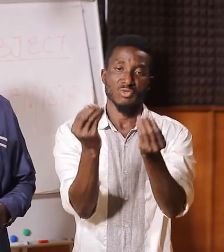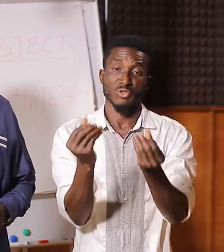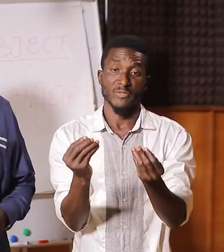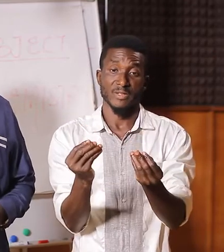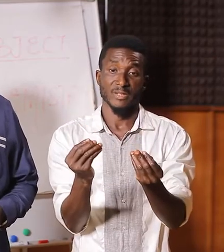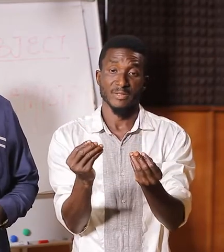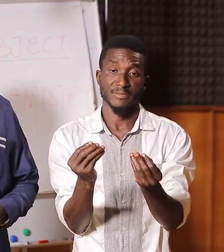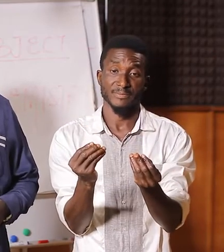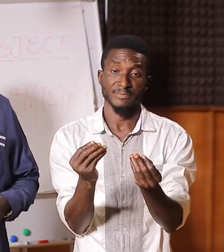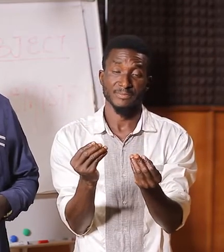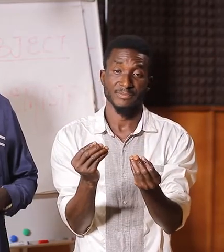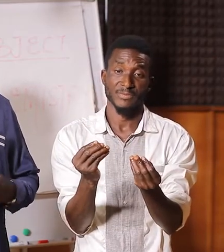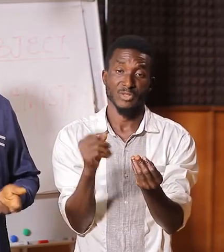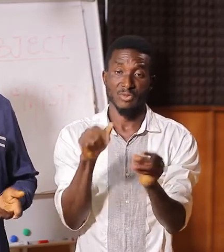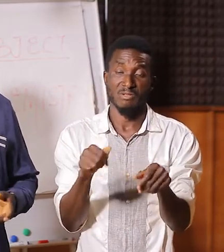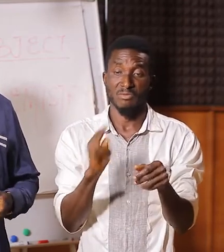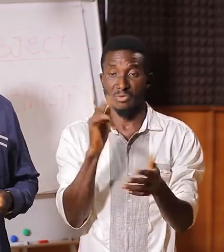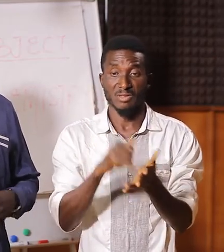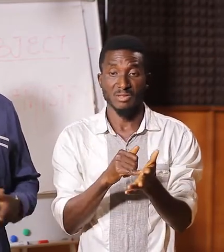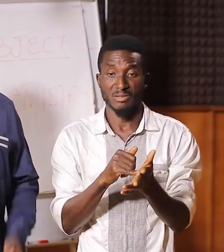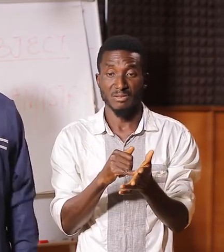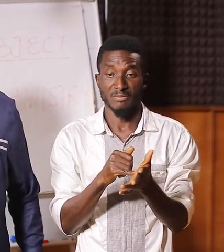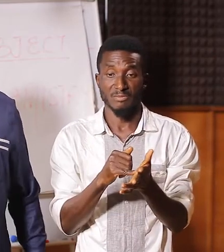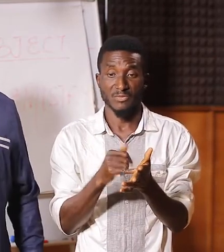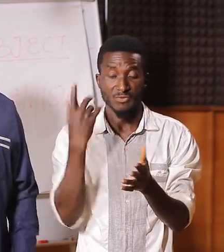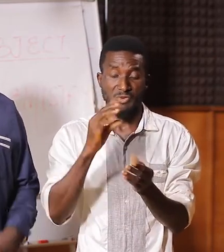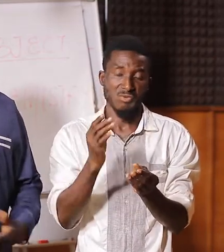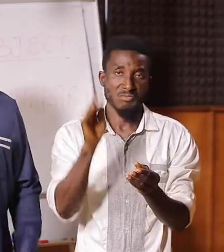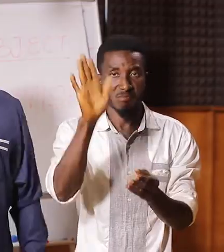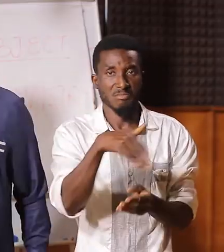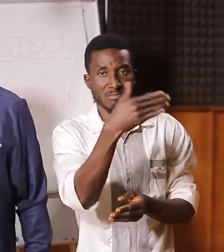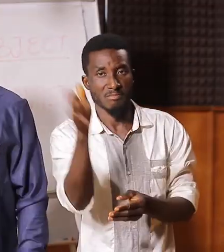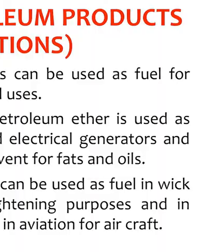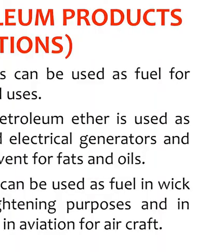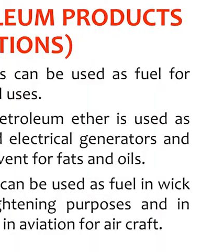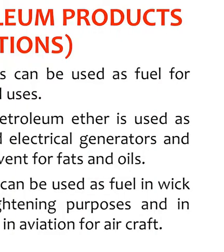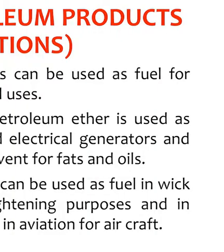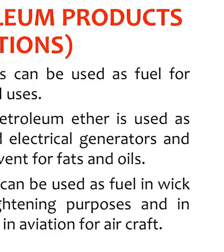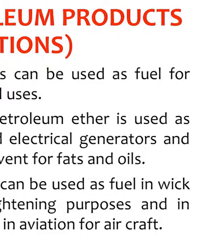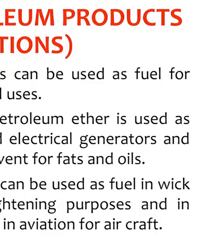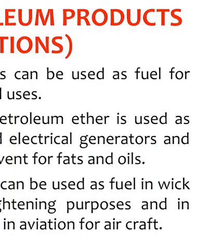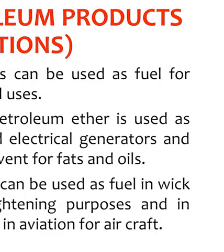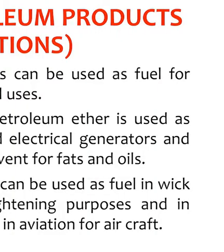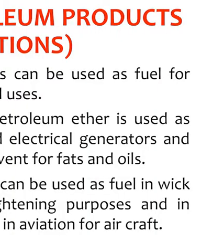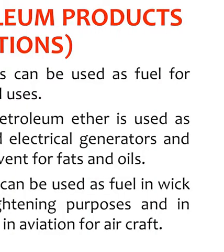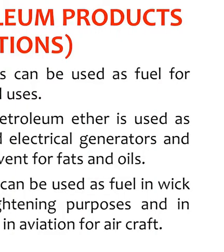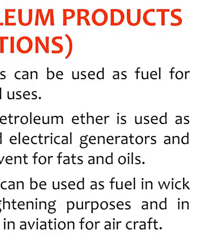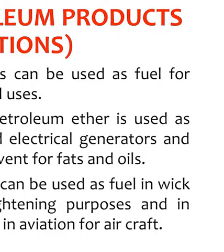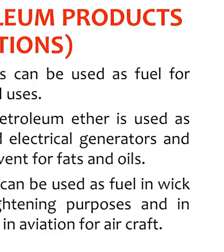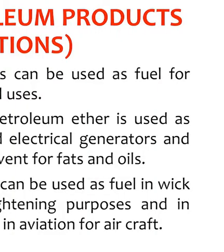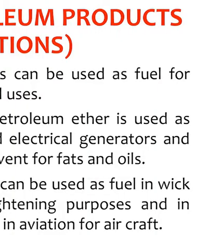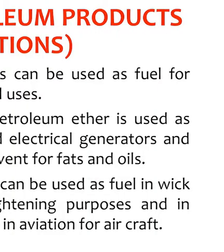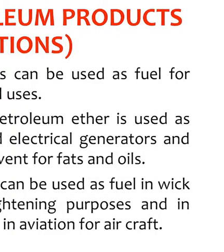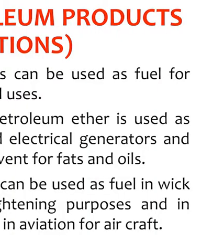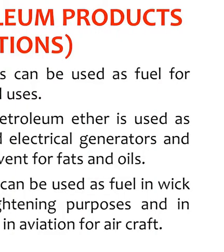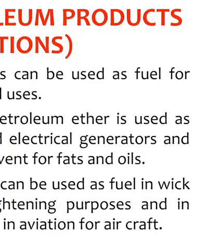use it to dissolve something. For instance, you can dissolve paint using petrol. Next, we have the paraffin oil.